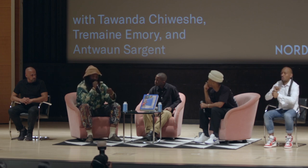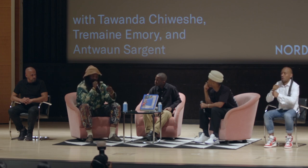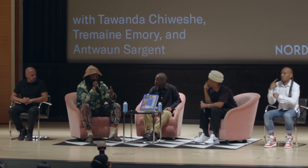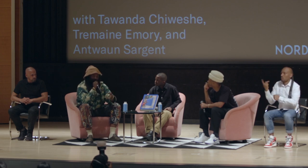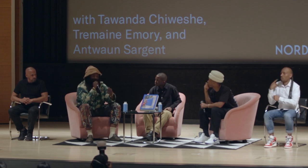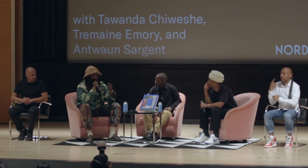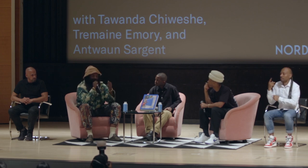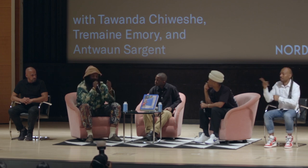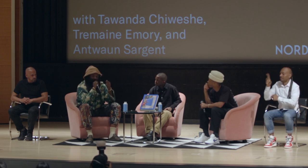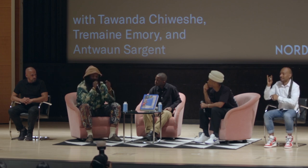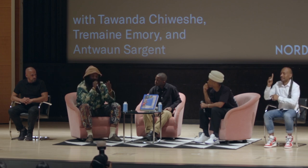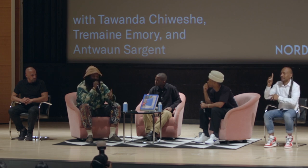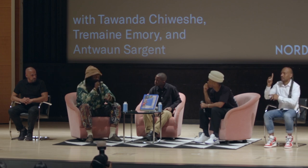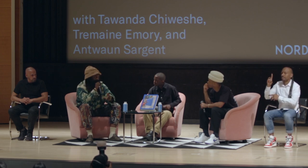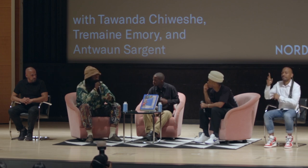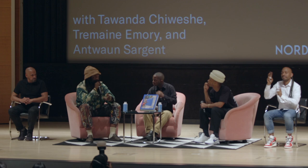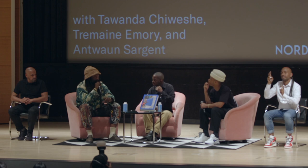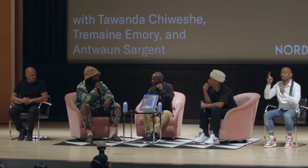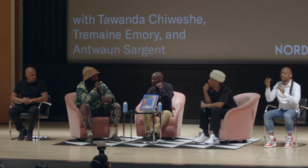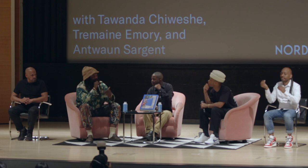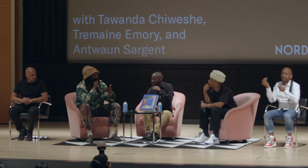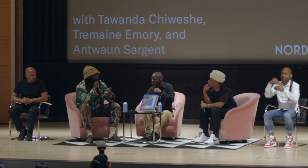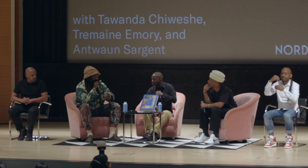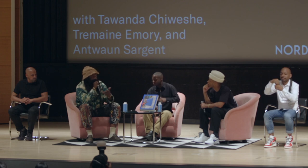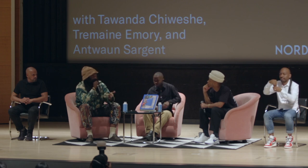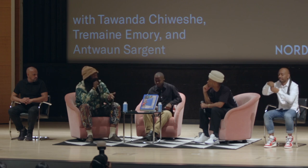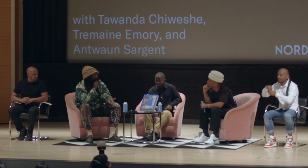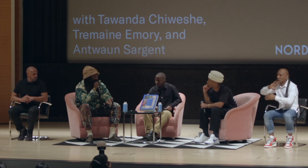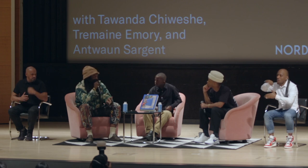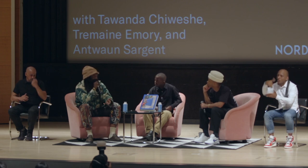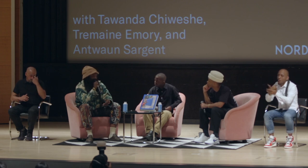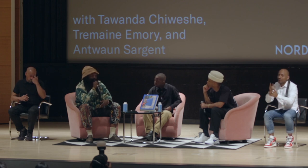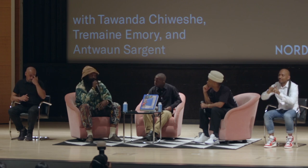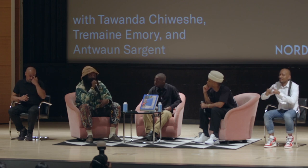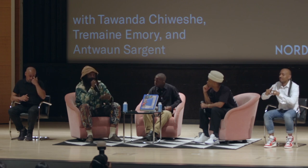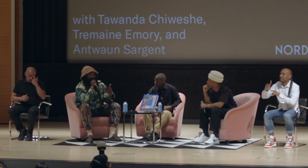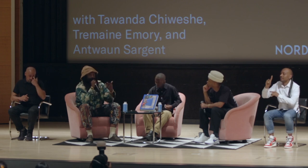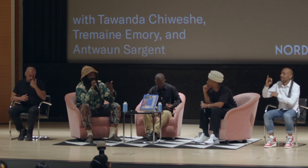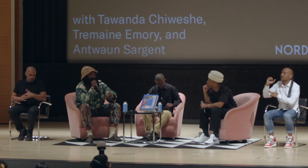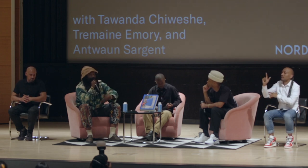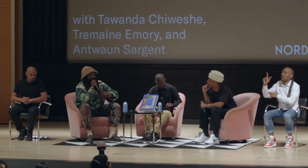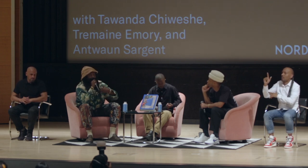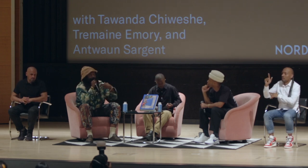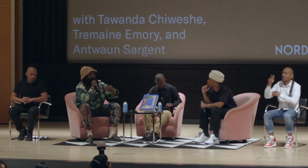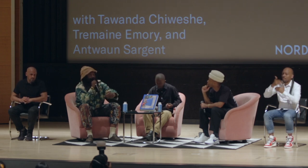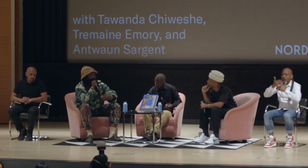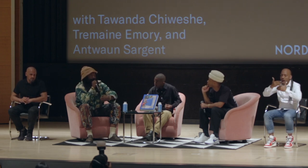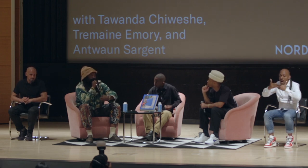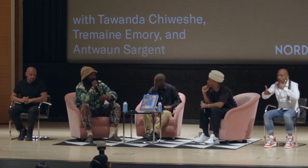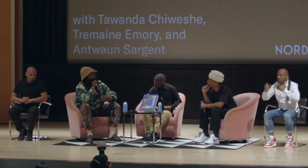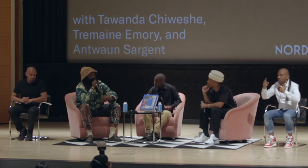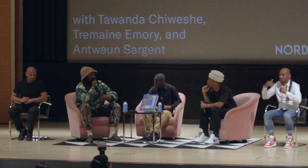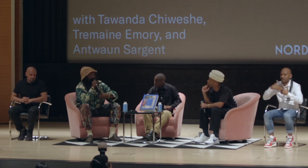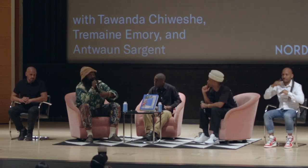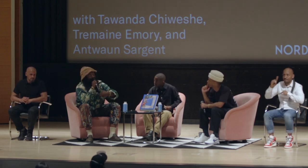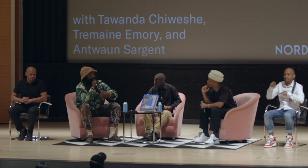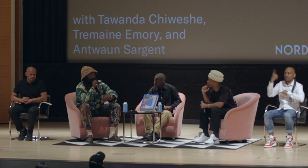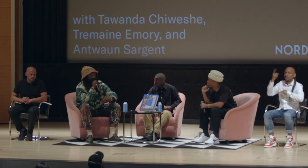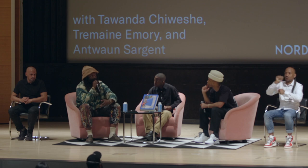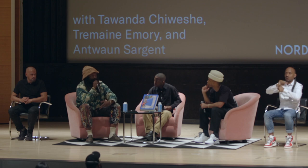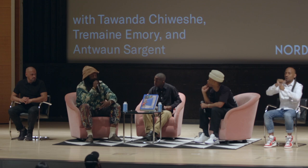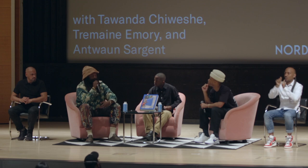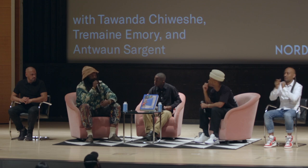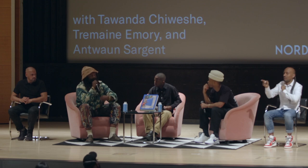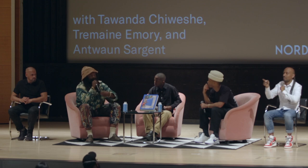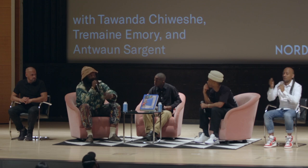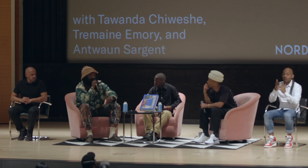he's digitized all the party flyers. Me and Asad are on some of them. So our first way of working with Virgil was